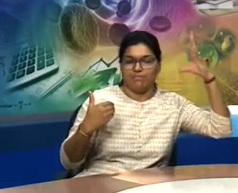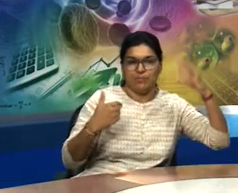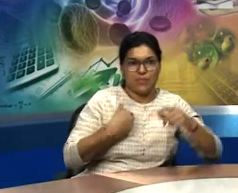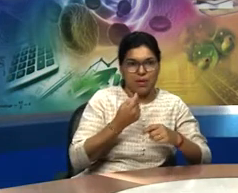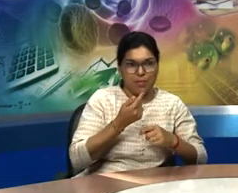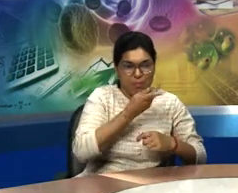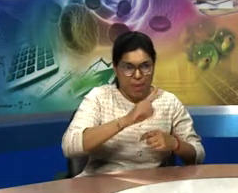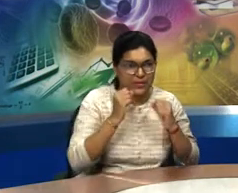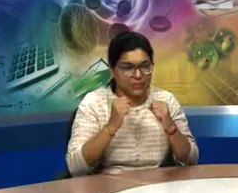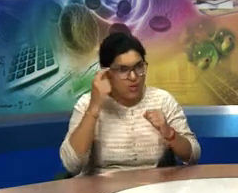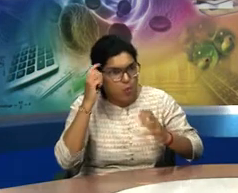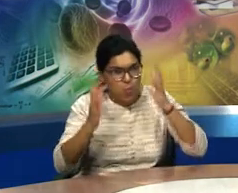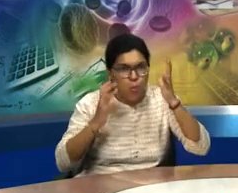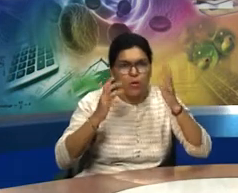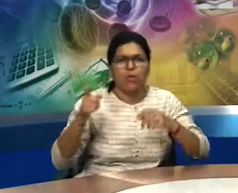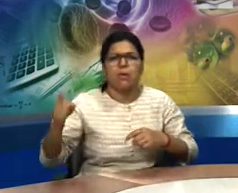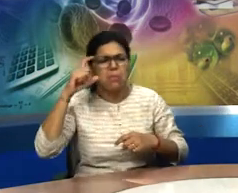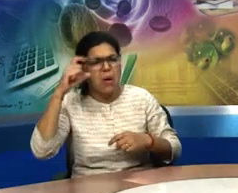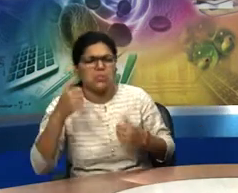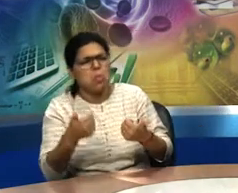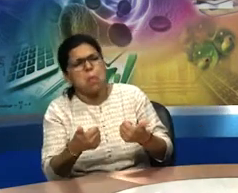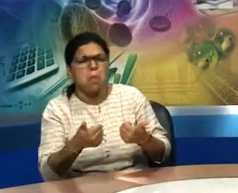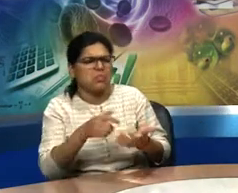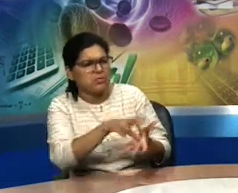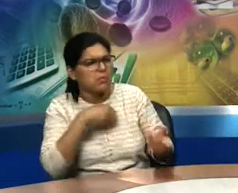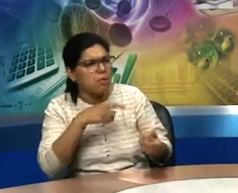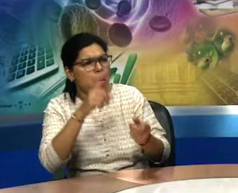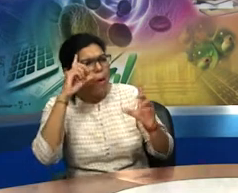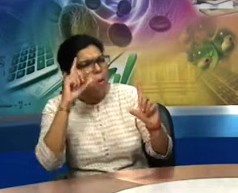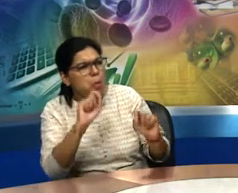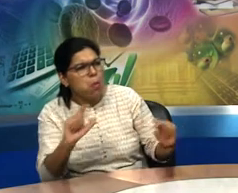taking something from own brother is not a difficult task, because he is